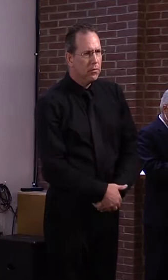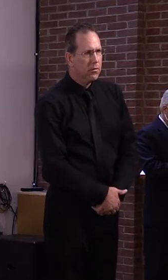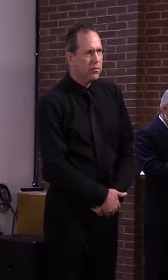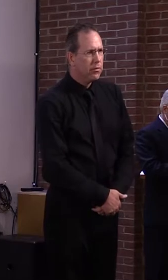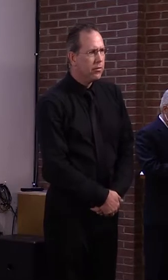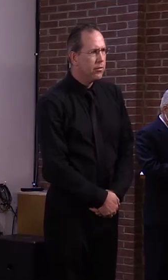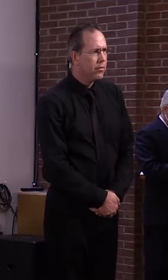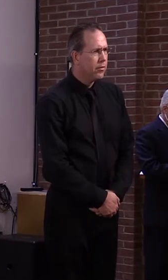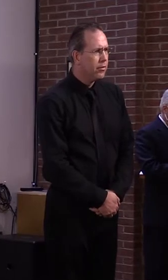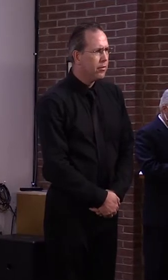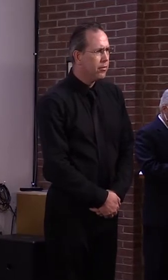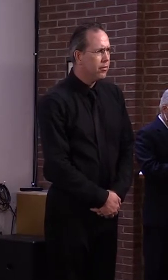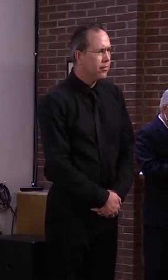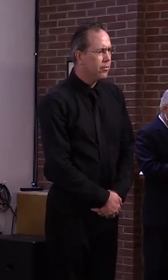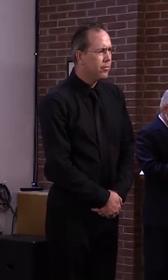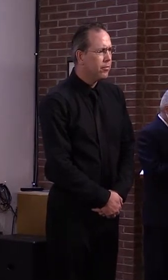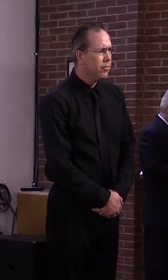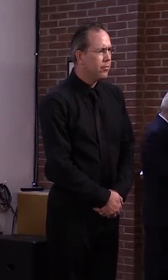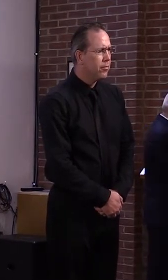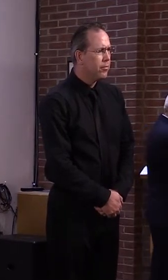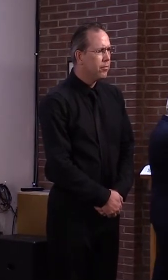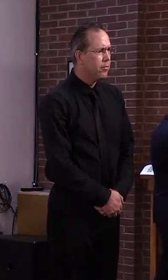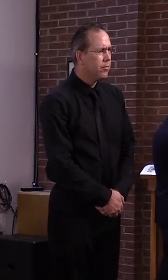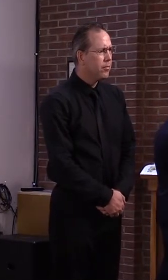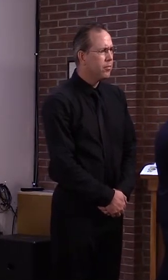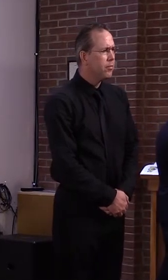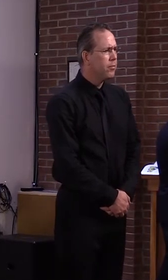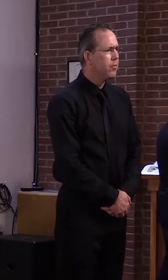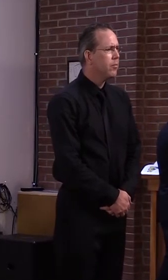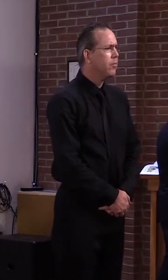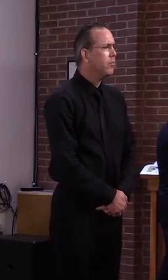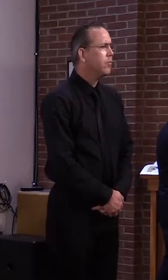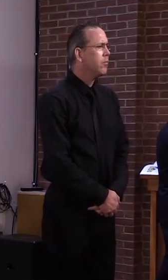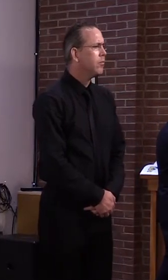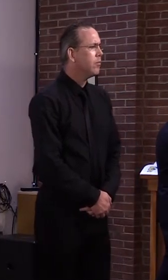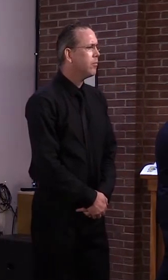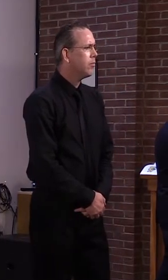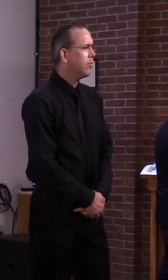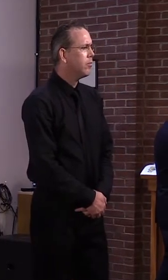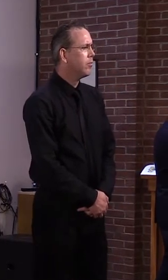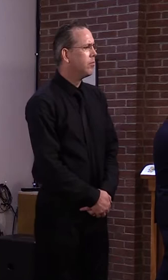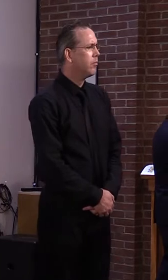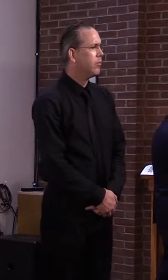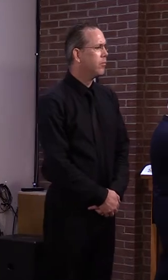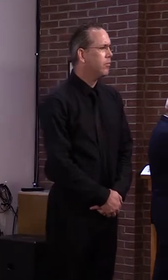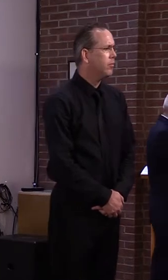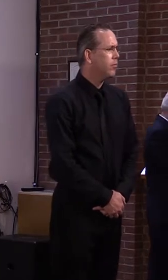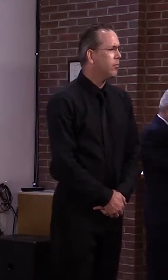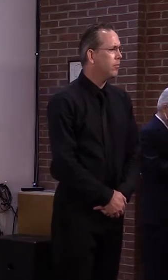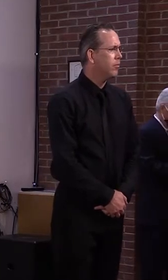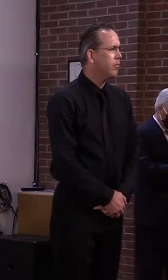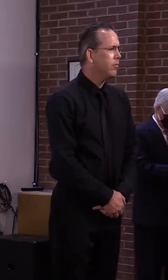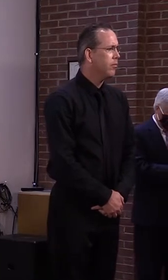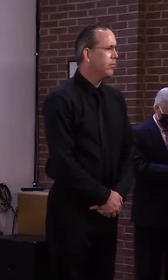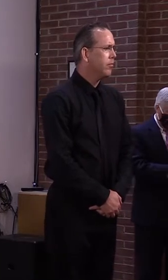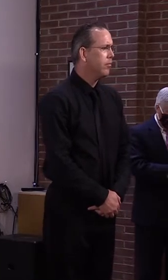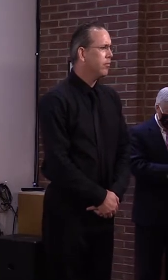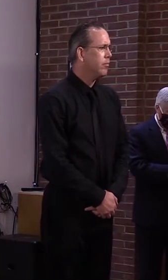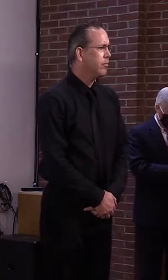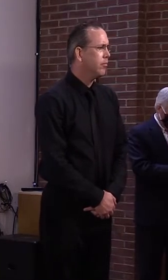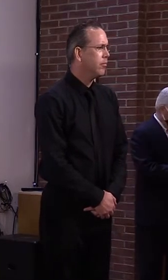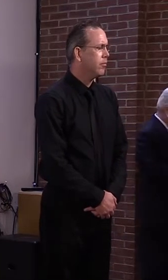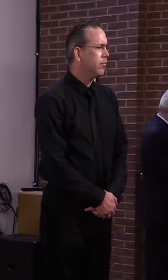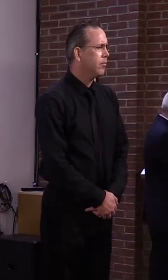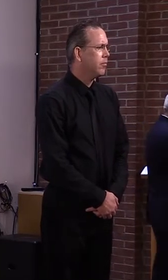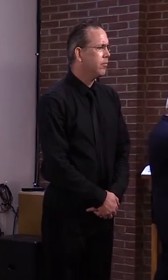doubt Vermonters have judged anybody negatively, but the education agency is now taking a bunker mentality